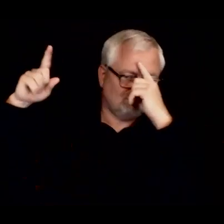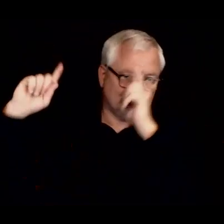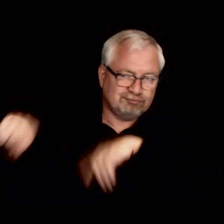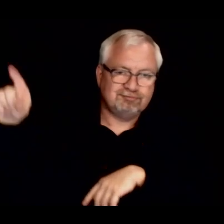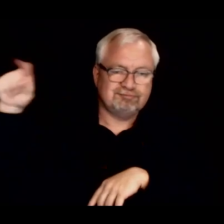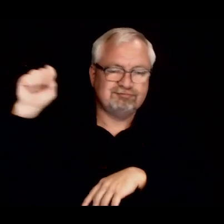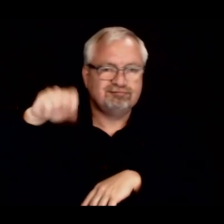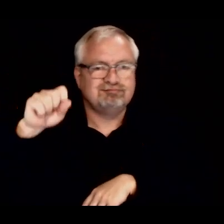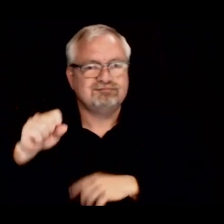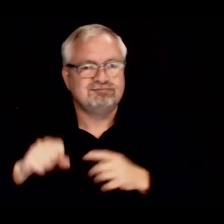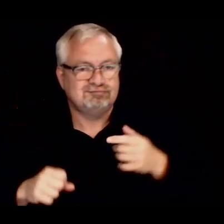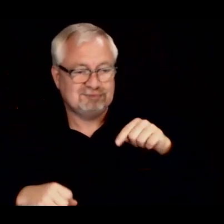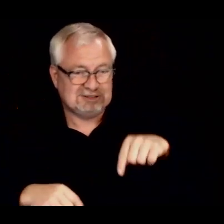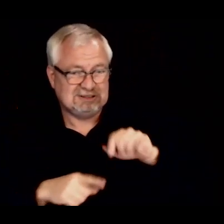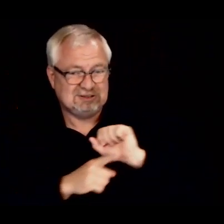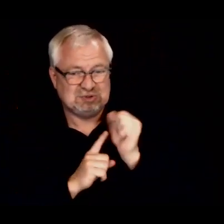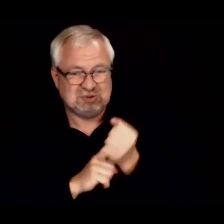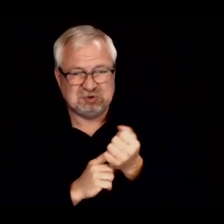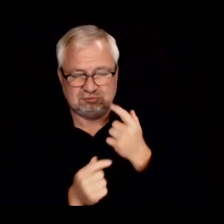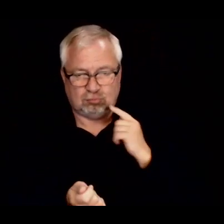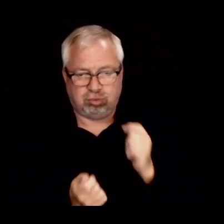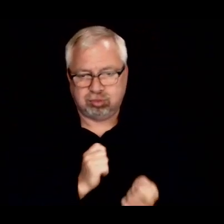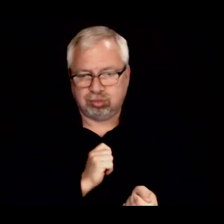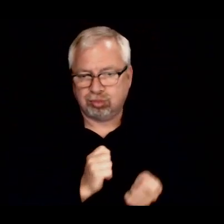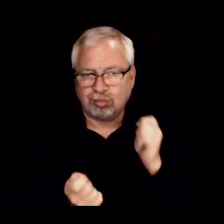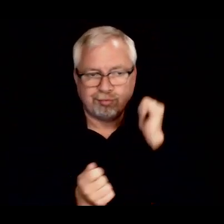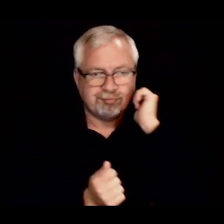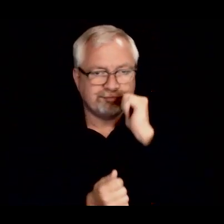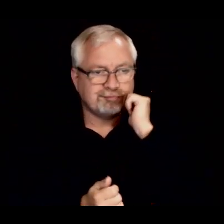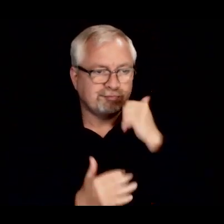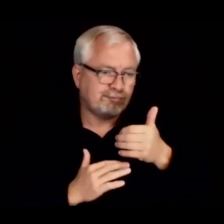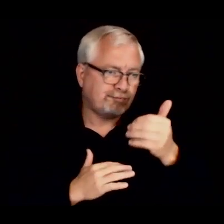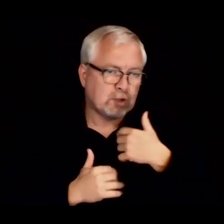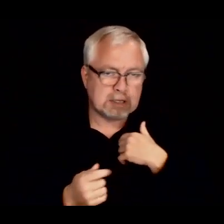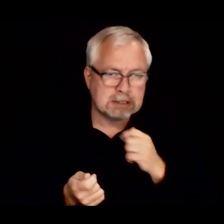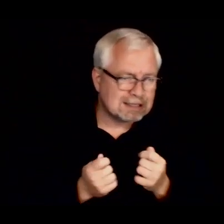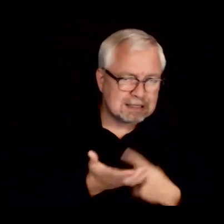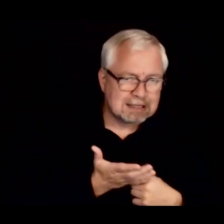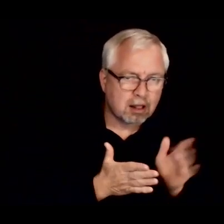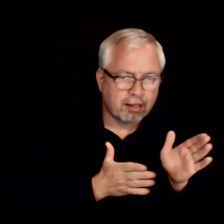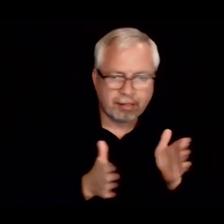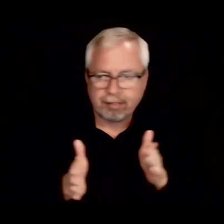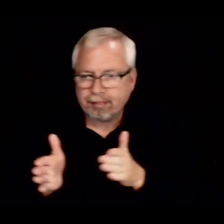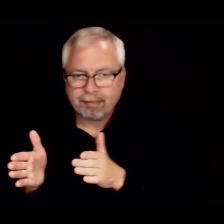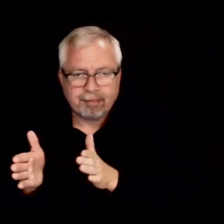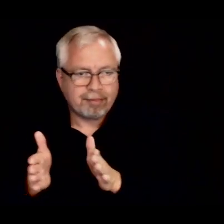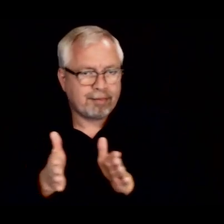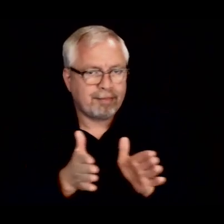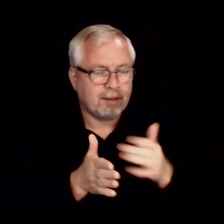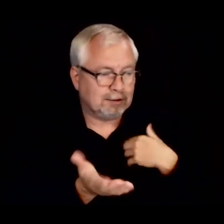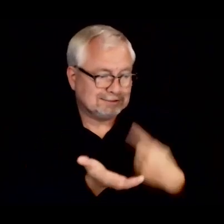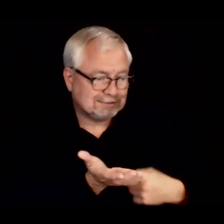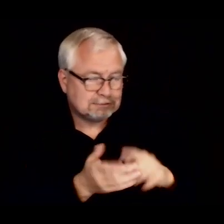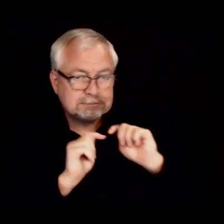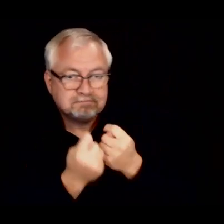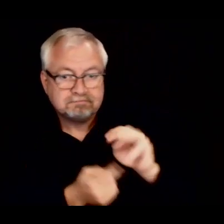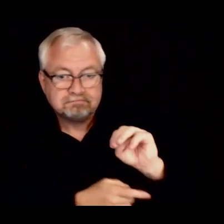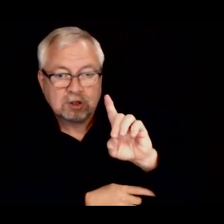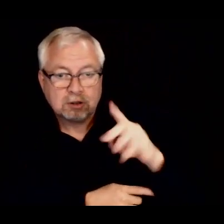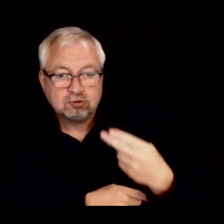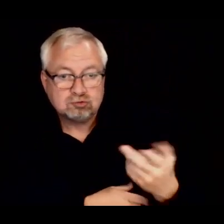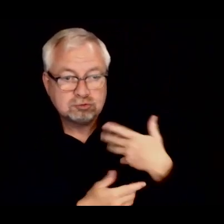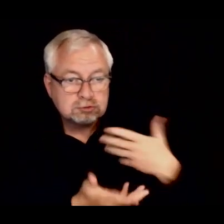situation, and so our team at the department is working with teams from the Department of Education